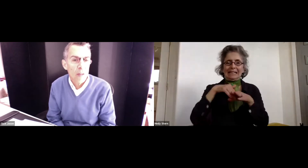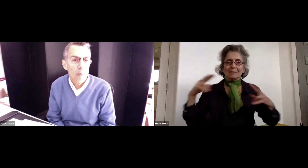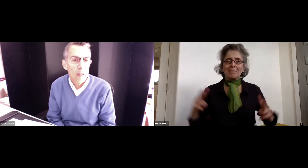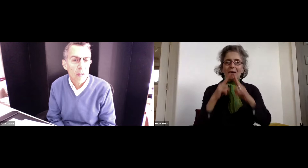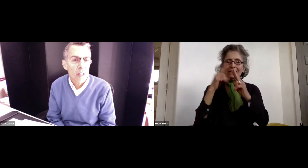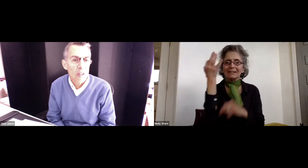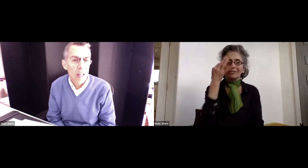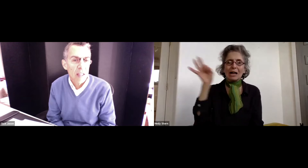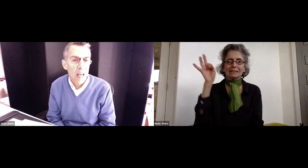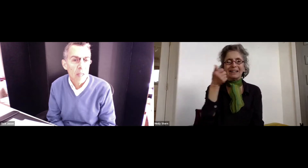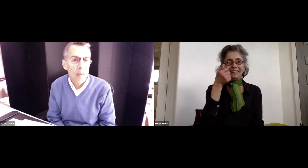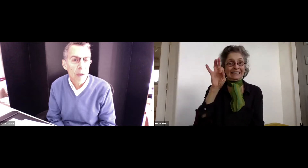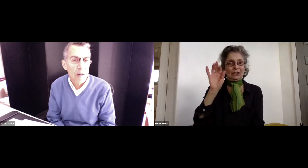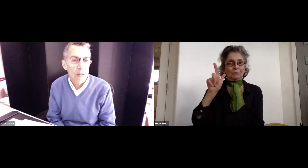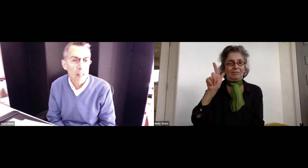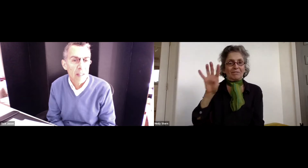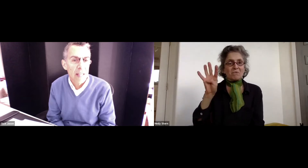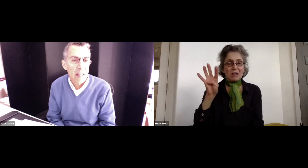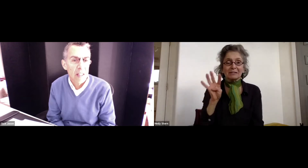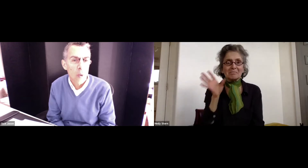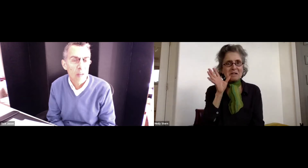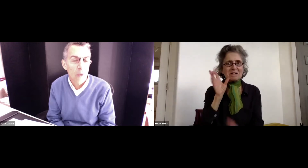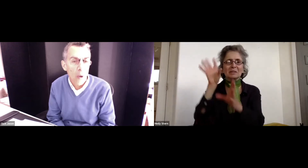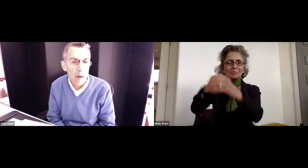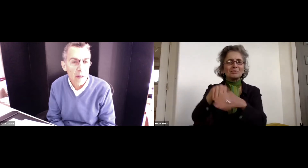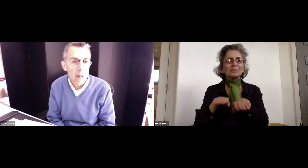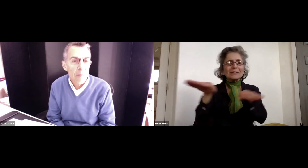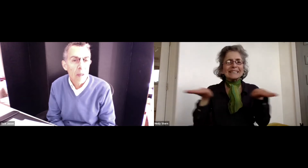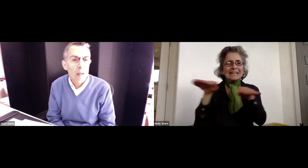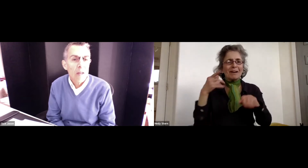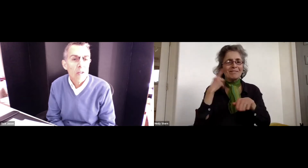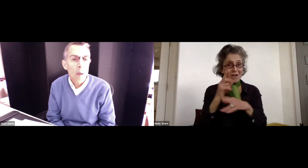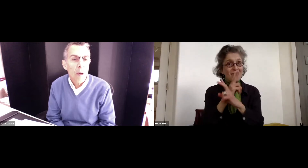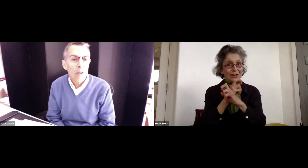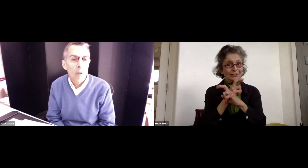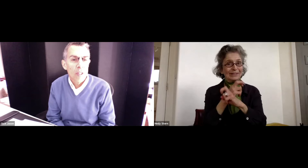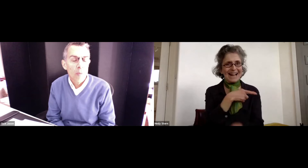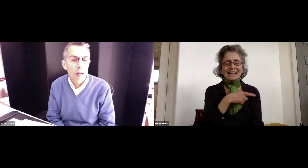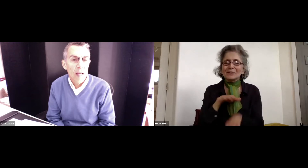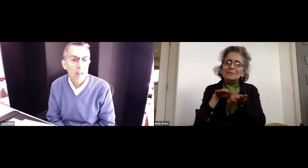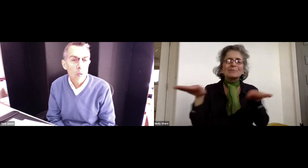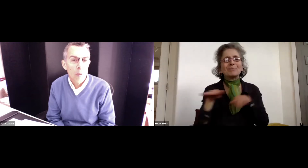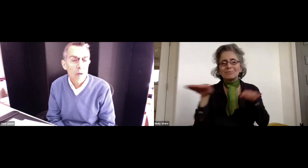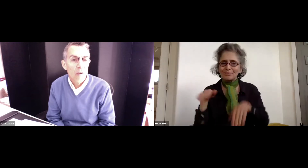Olympics, the Silent Games in Paris, France in 1924. So my mother participated as a swimmer for